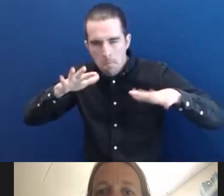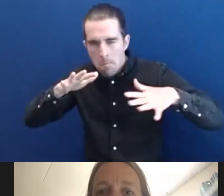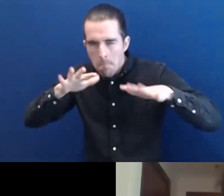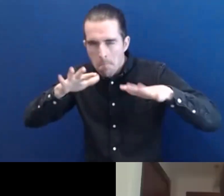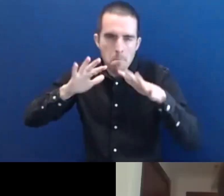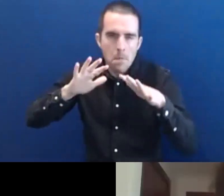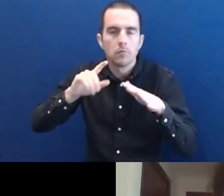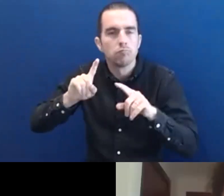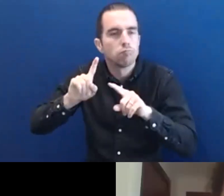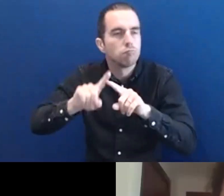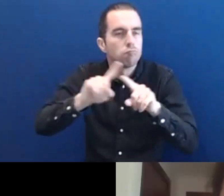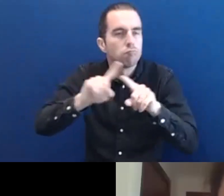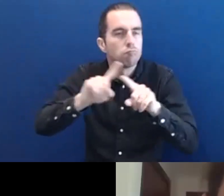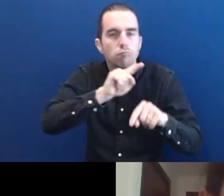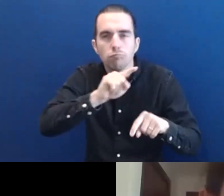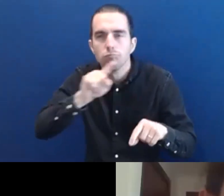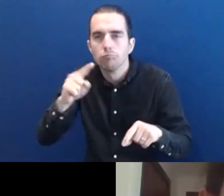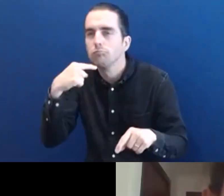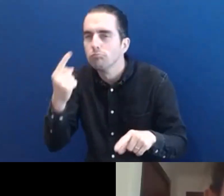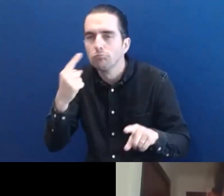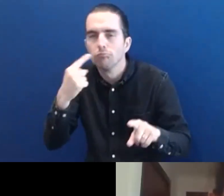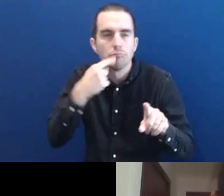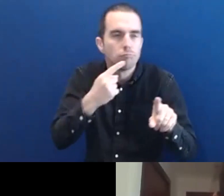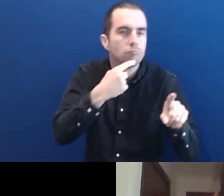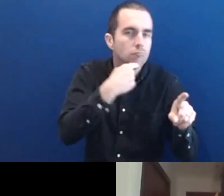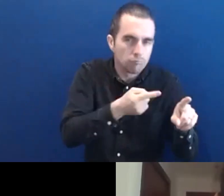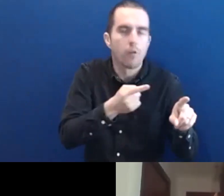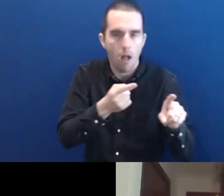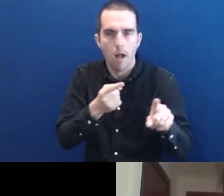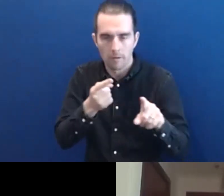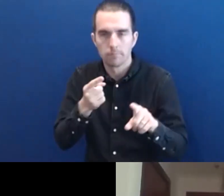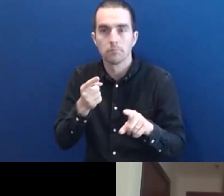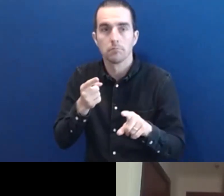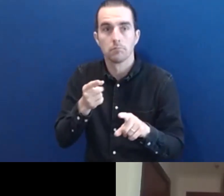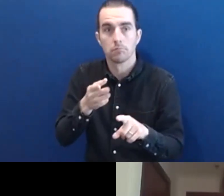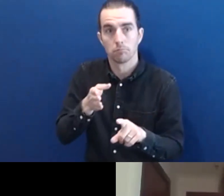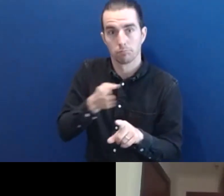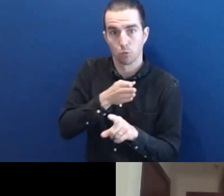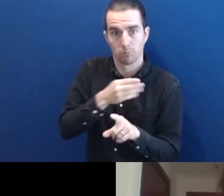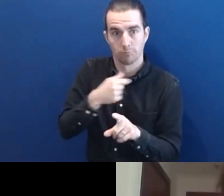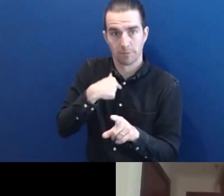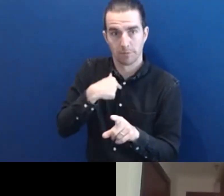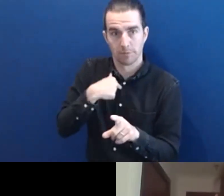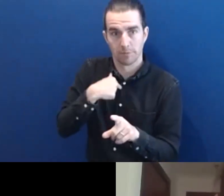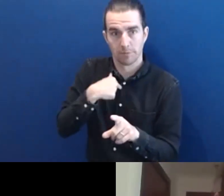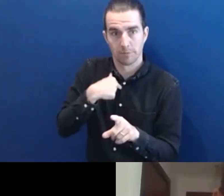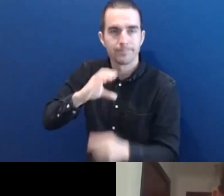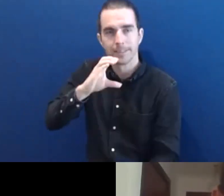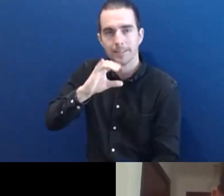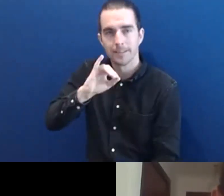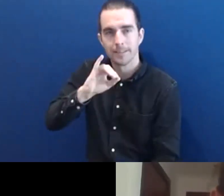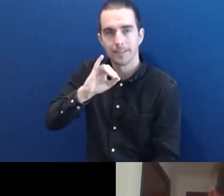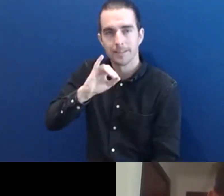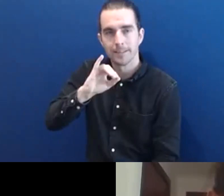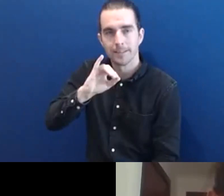And previously, before joining Civic, as I worked on youth advocacy in Brazil, and the ways that we found to